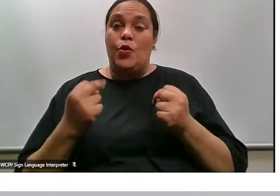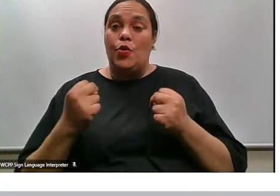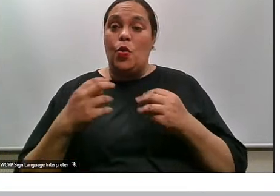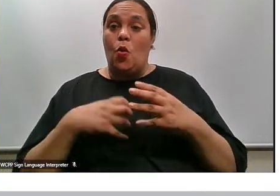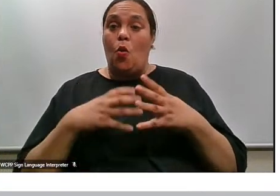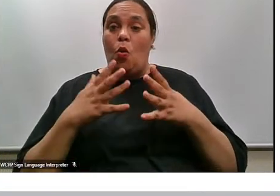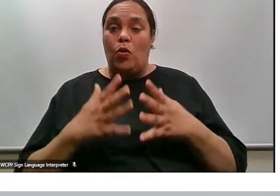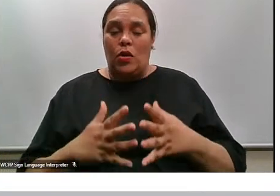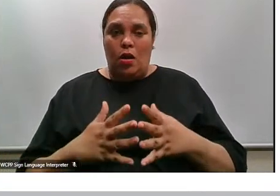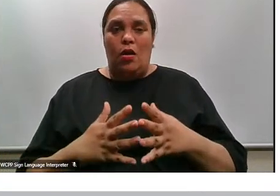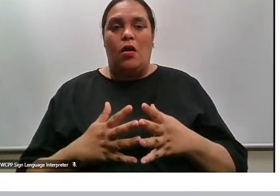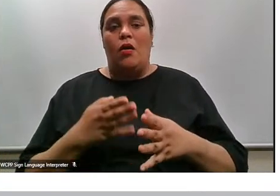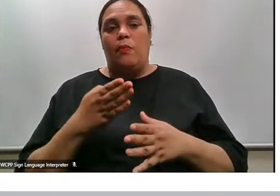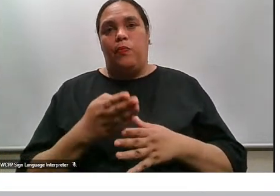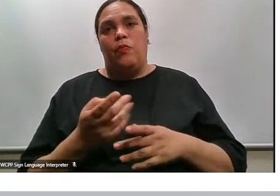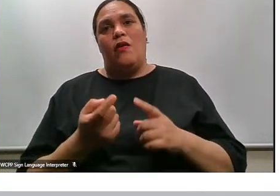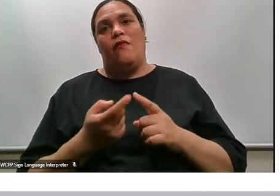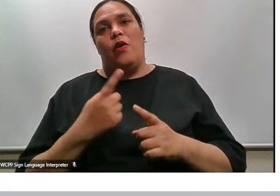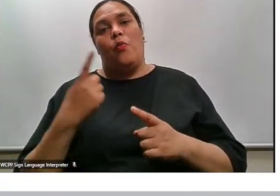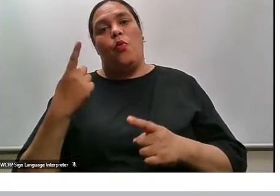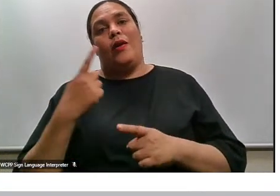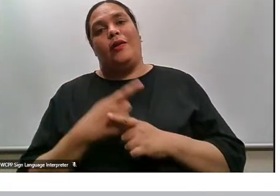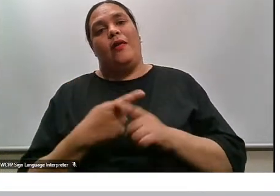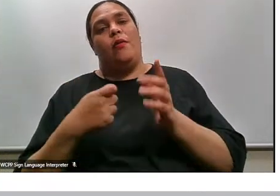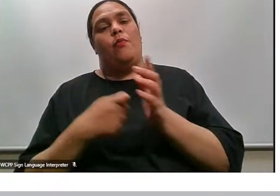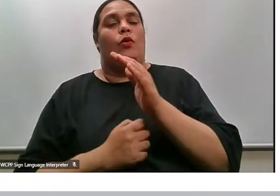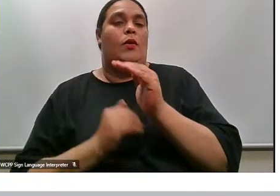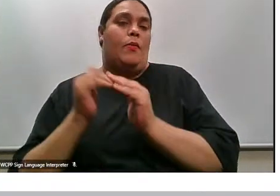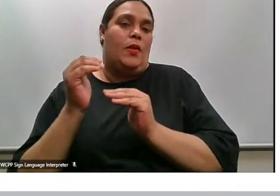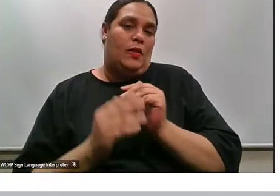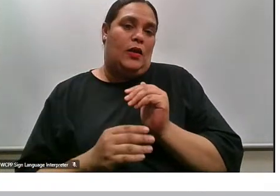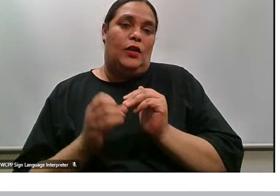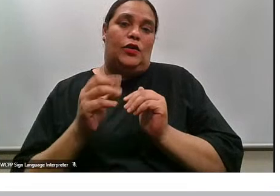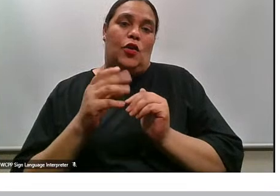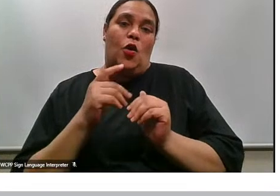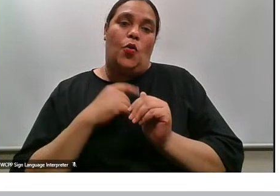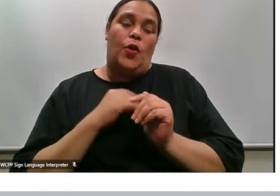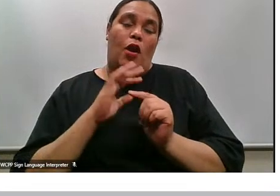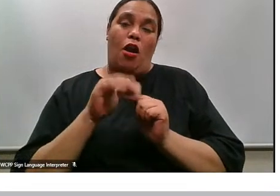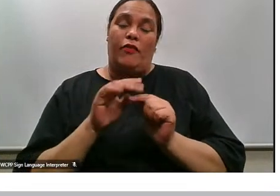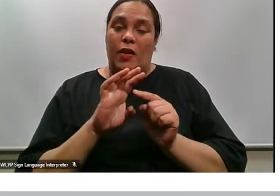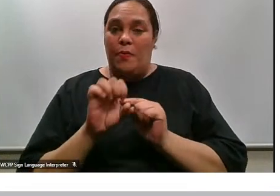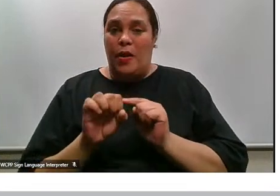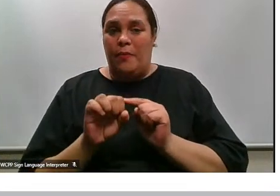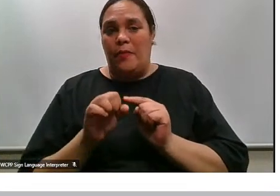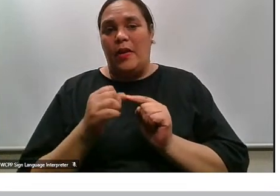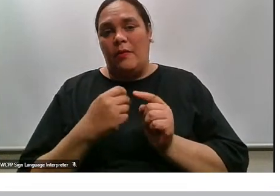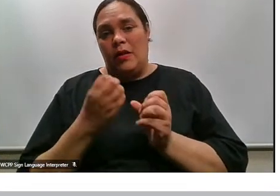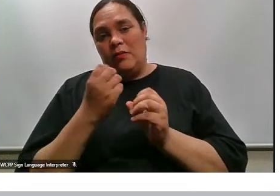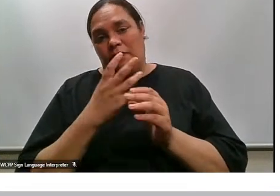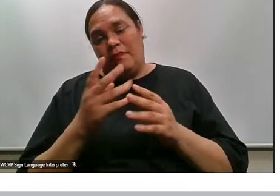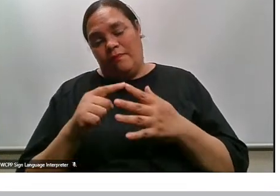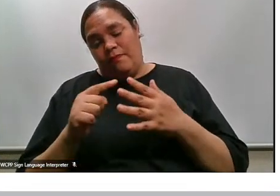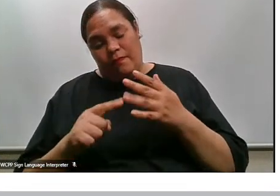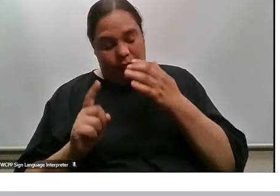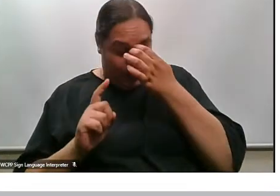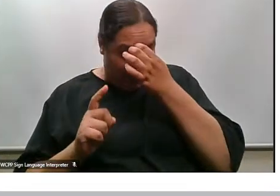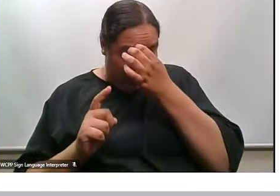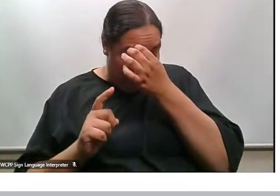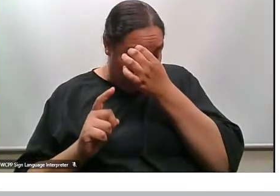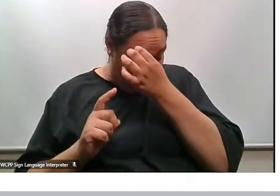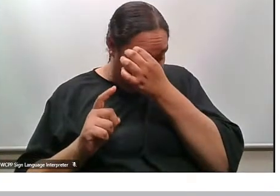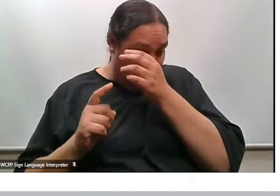landlords have been there since the day they bought the property. So what you immediately found, maybe I should just say the following. There were